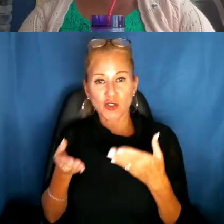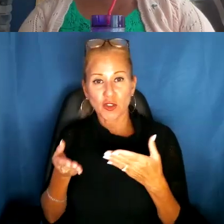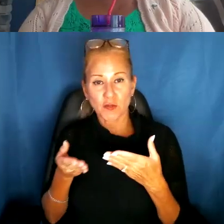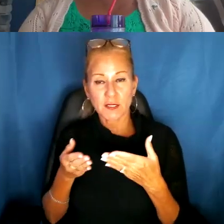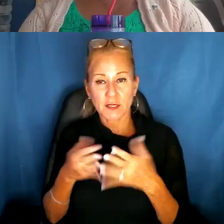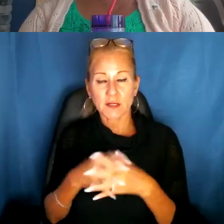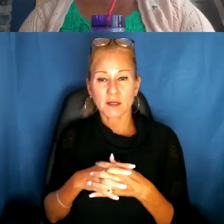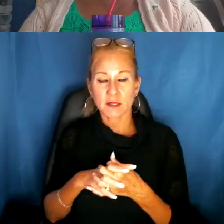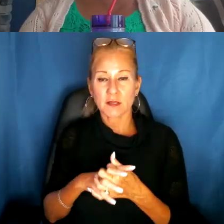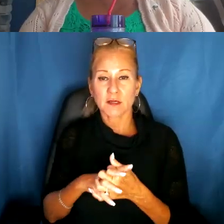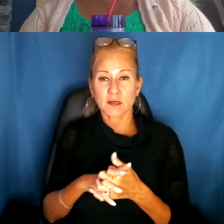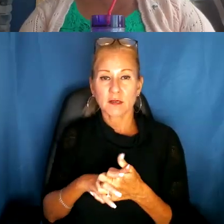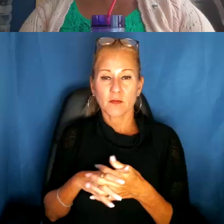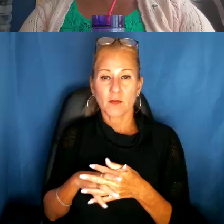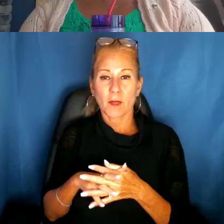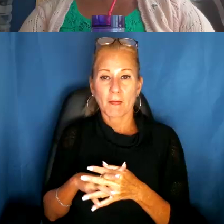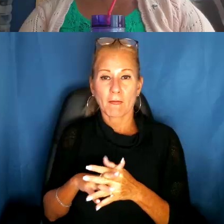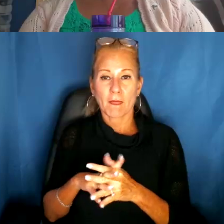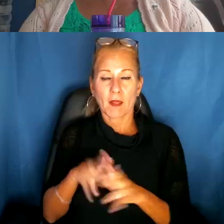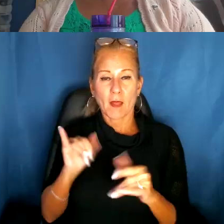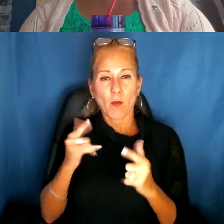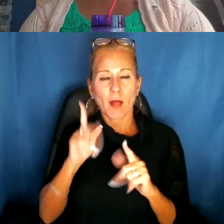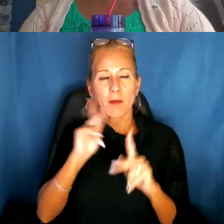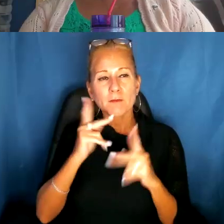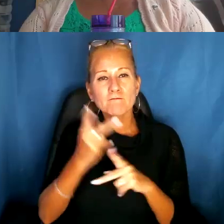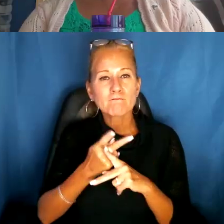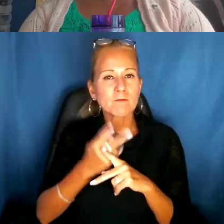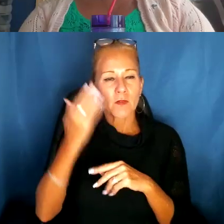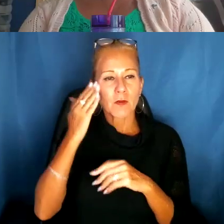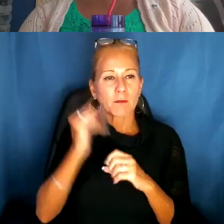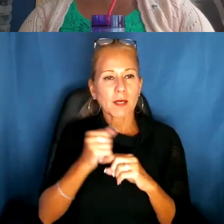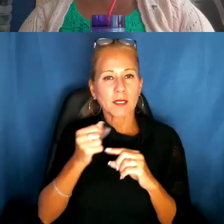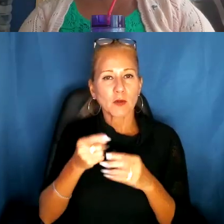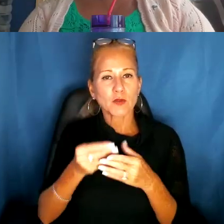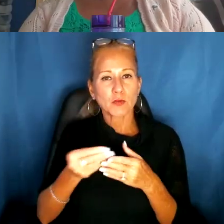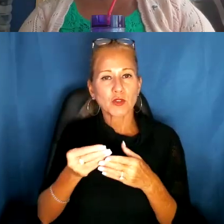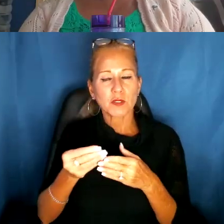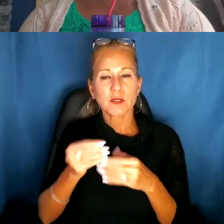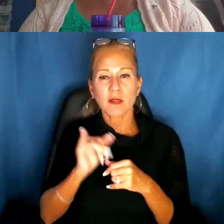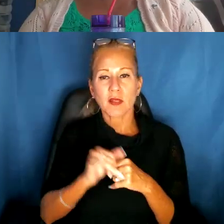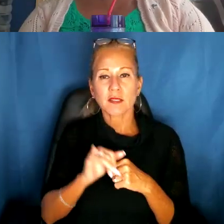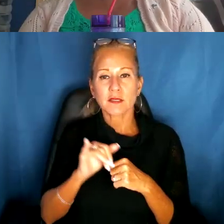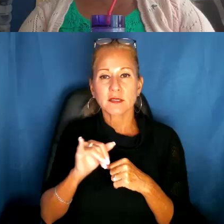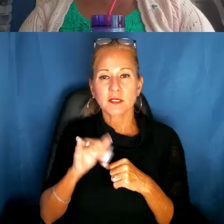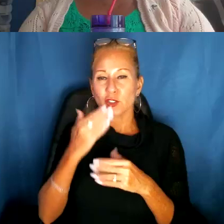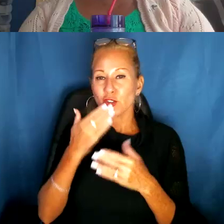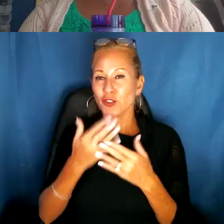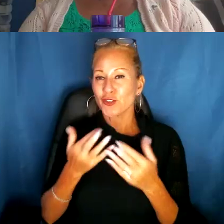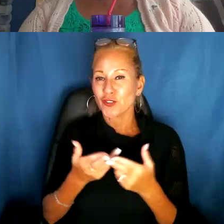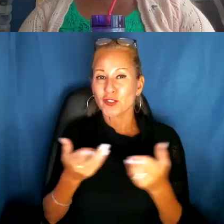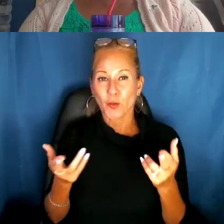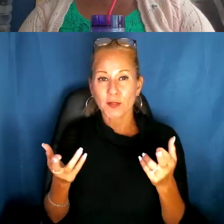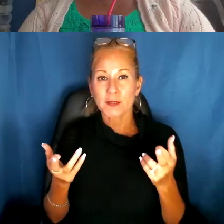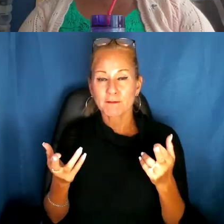piece, which allows folks to make some of those purchases. So I think that's a good resource